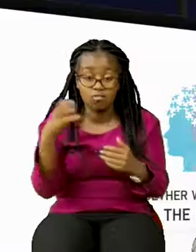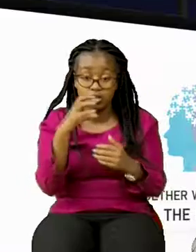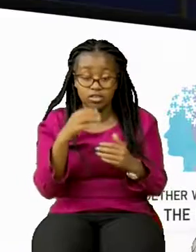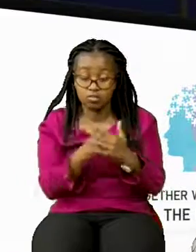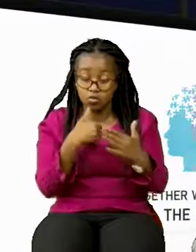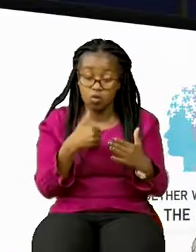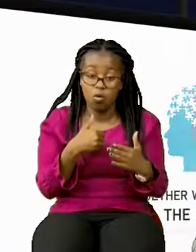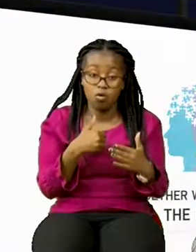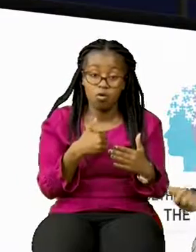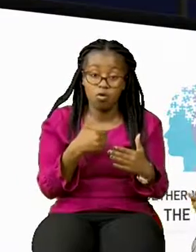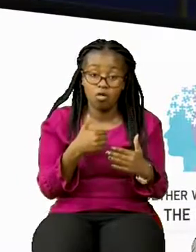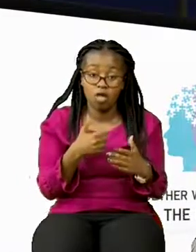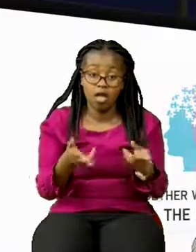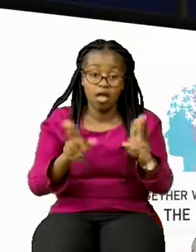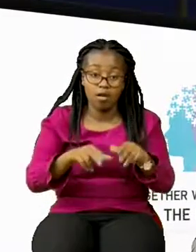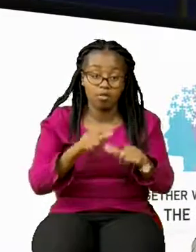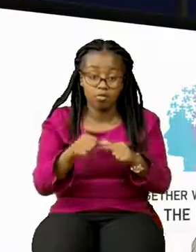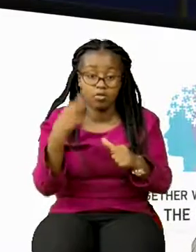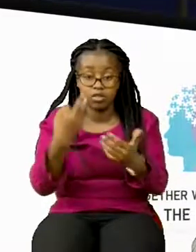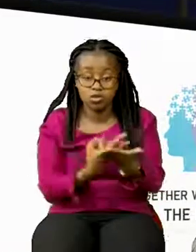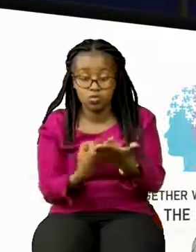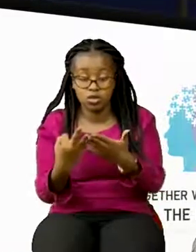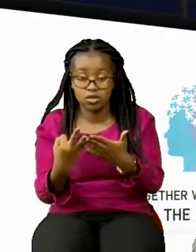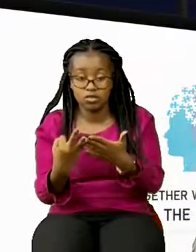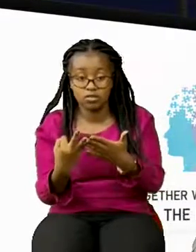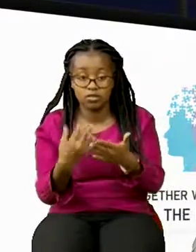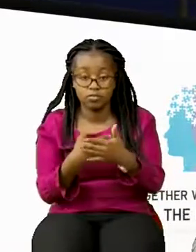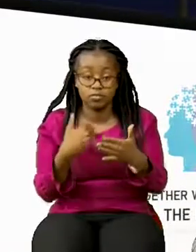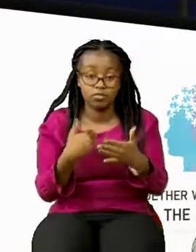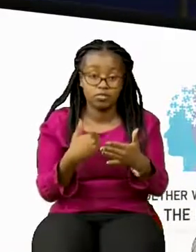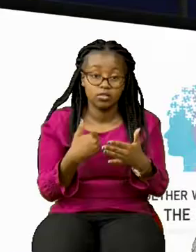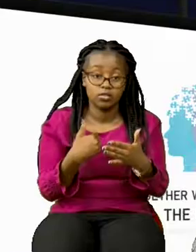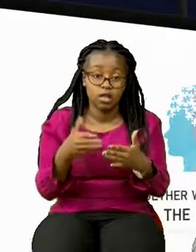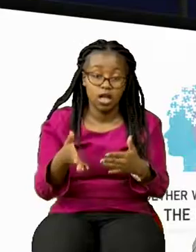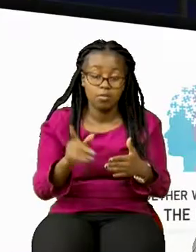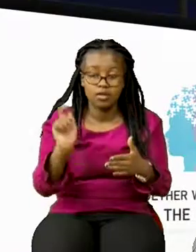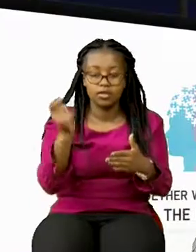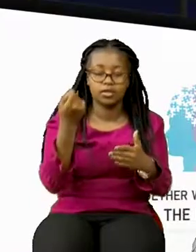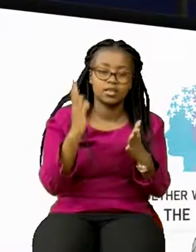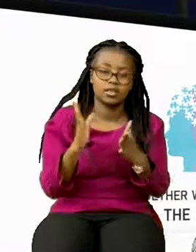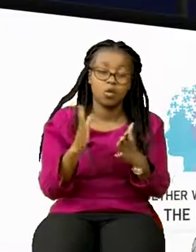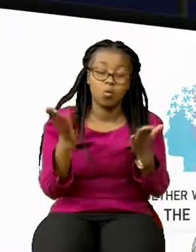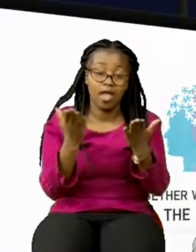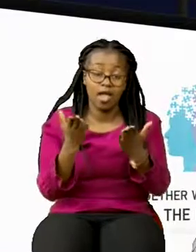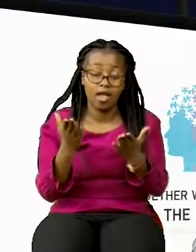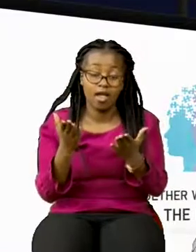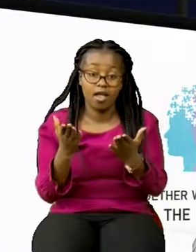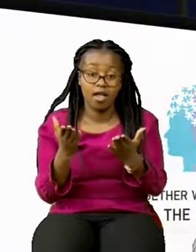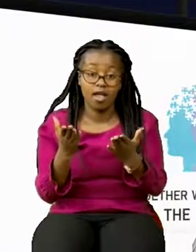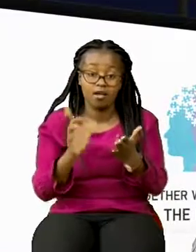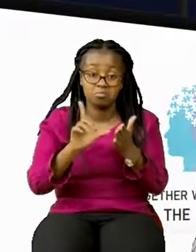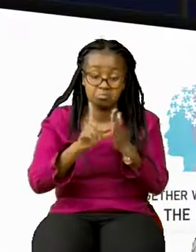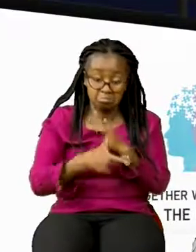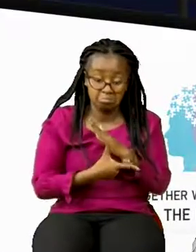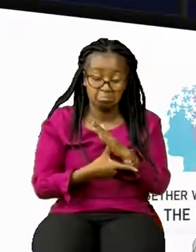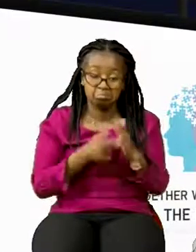was that happened about 3 weeks ago, a separate incident right here in Kenya, where there was a late